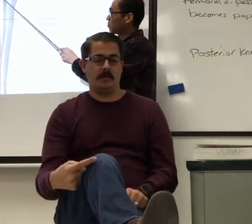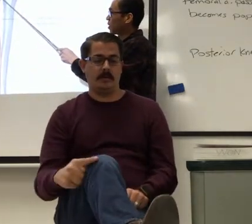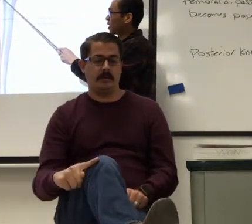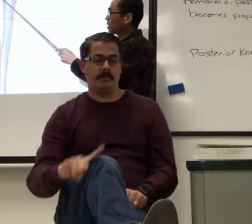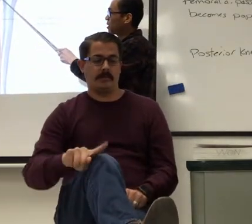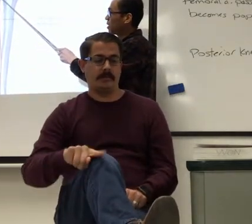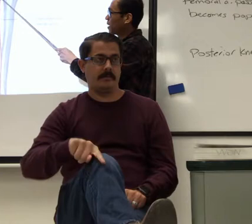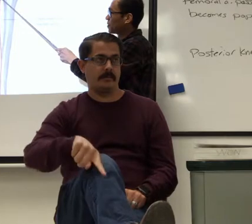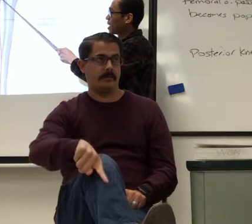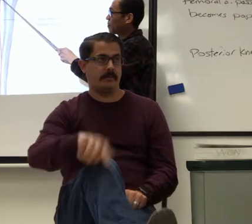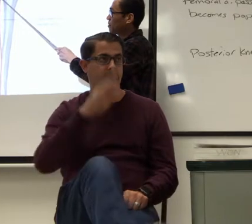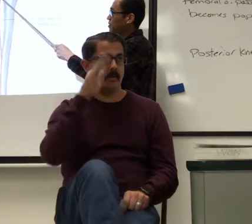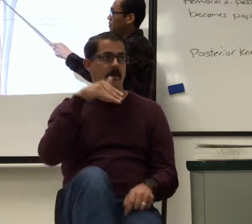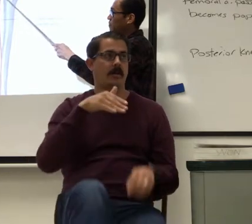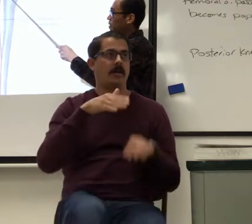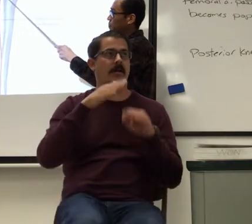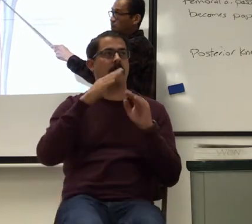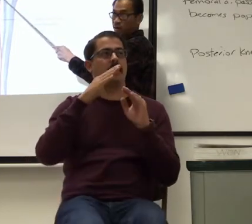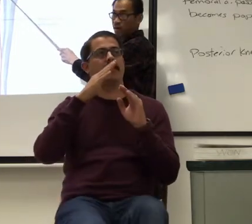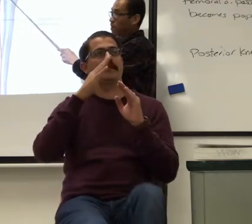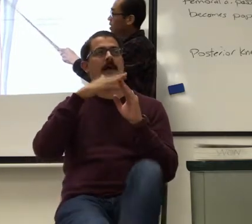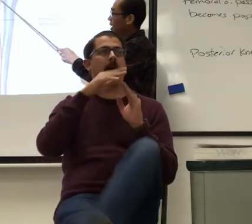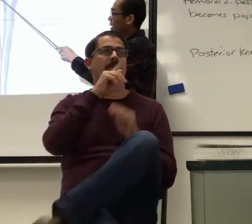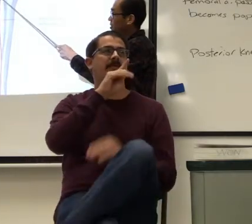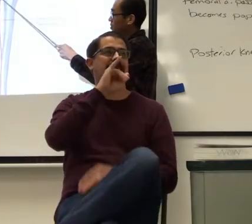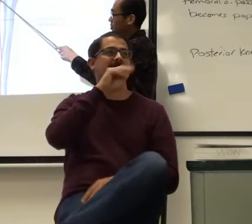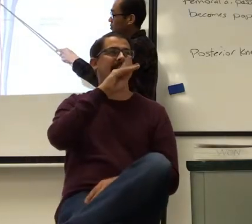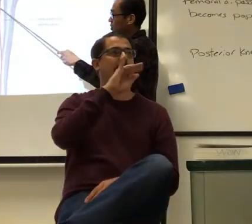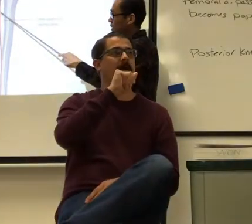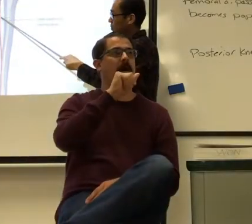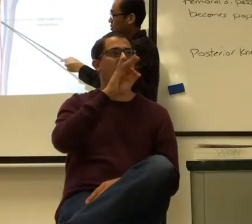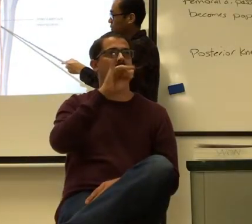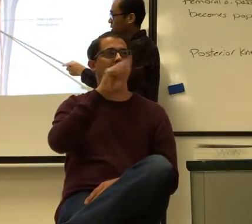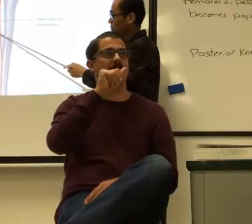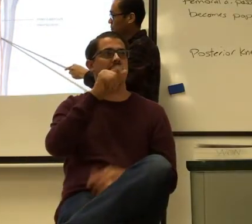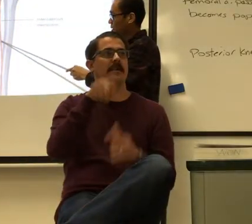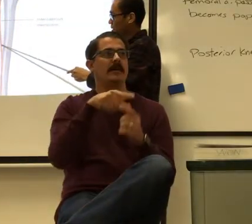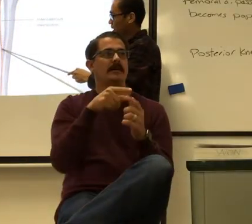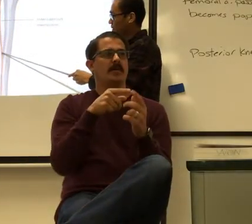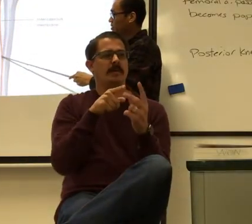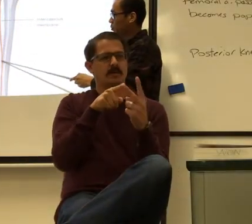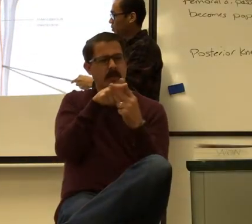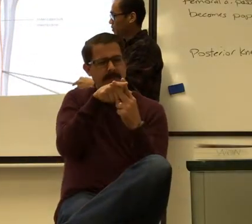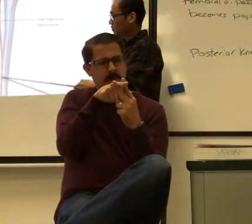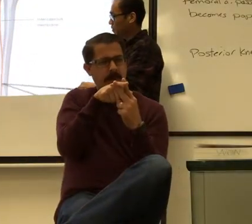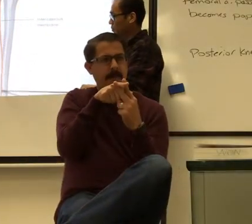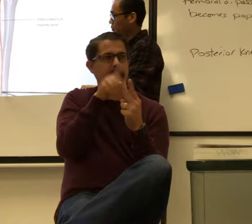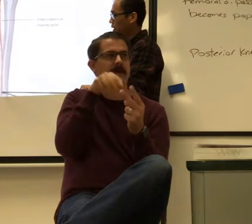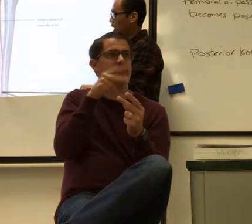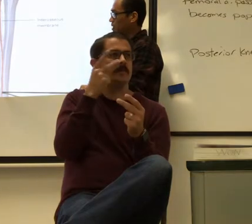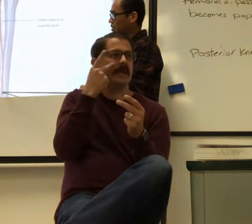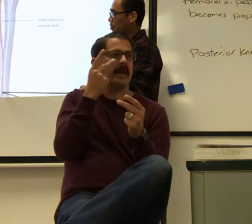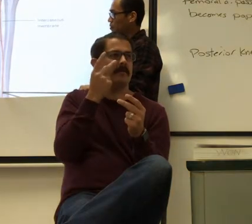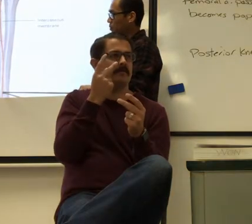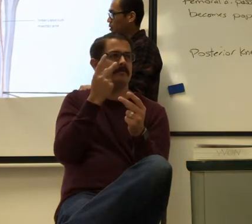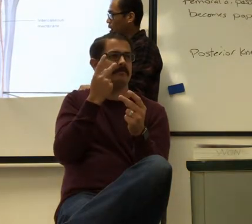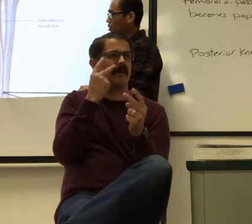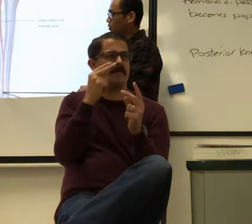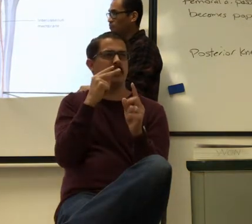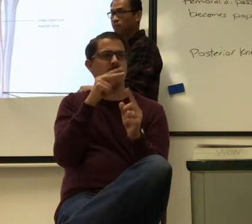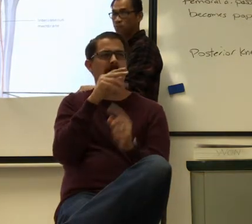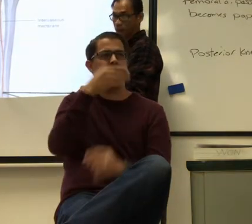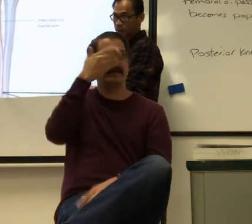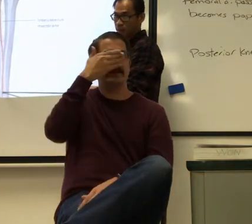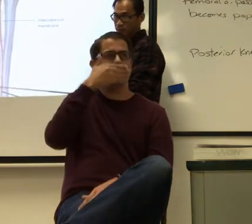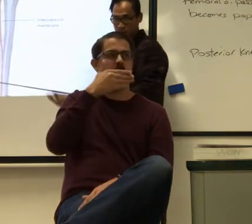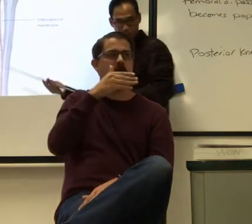interosseous membrane at the top of the tib fib, and it's going to squeeze out in between them, and that's where you can view the anterior tibial artery